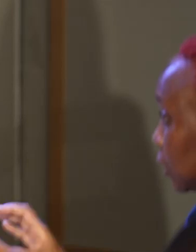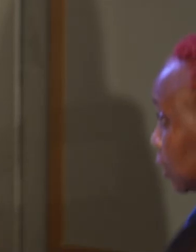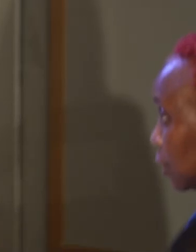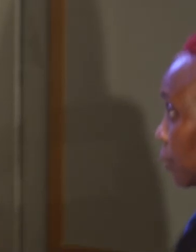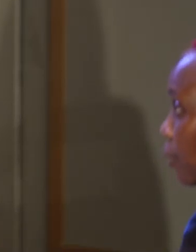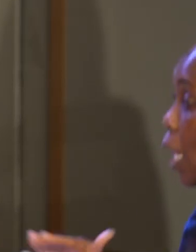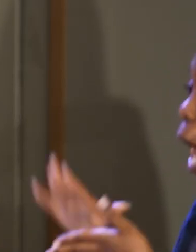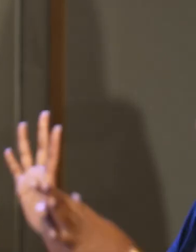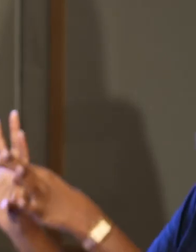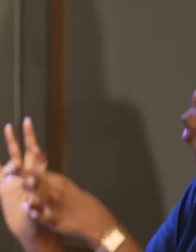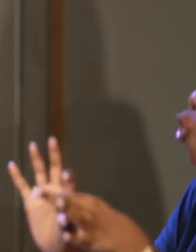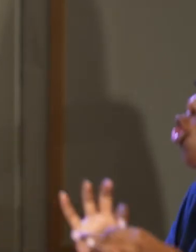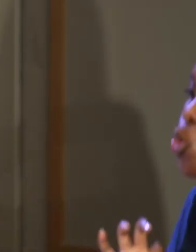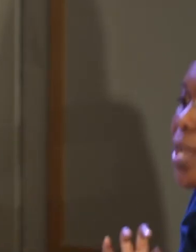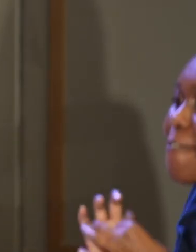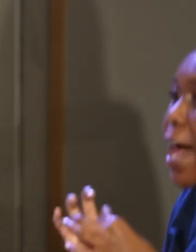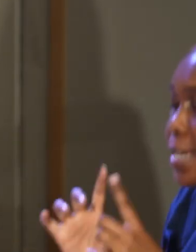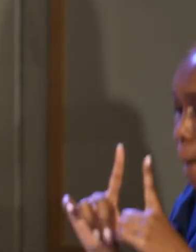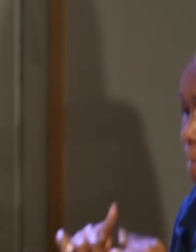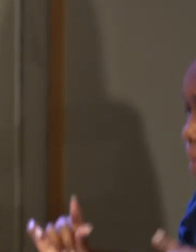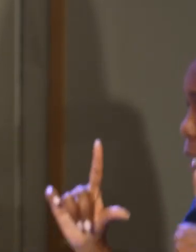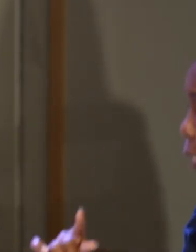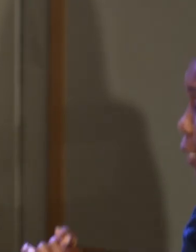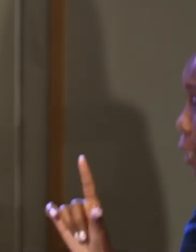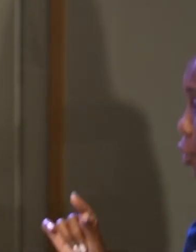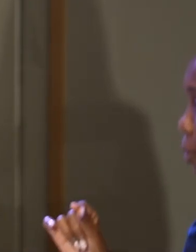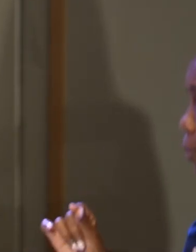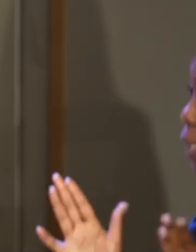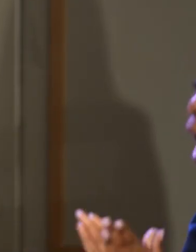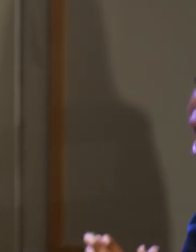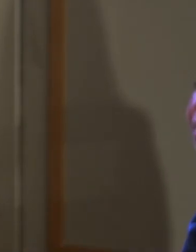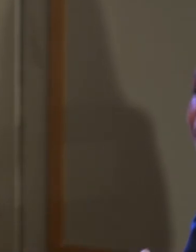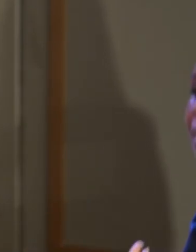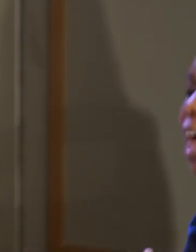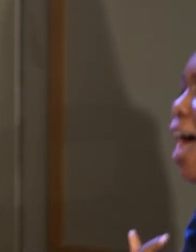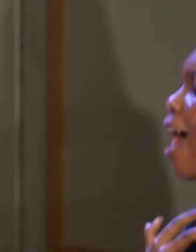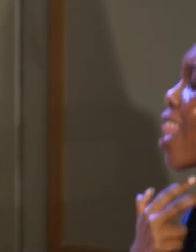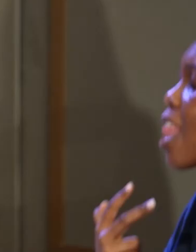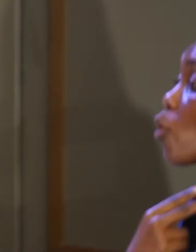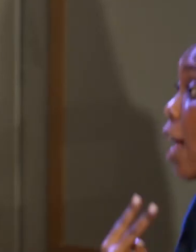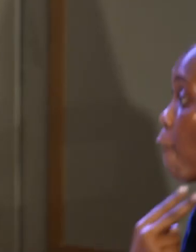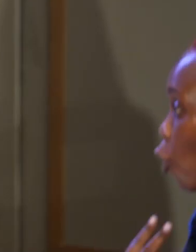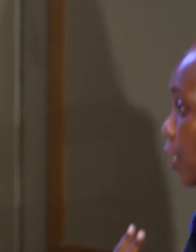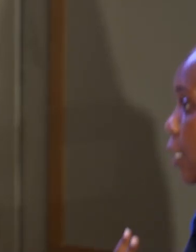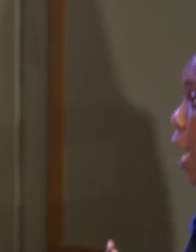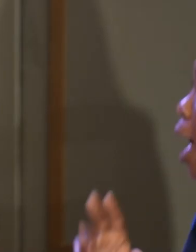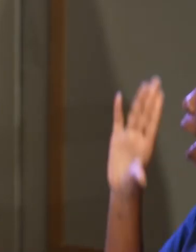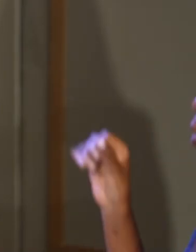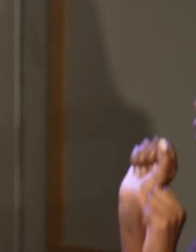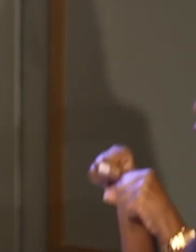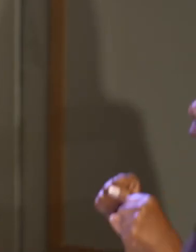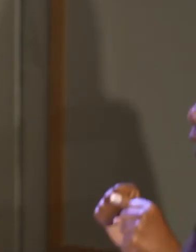A more unified message and a louder voice, Africa has a chance to lead by speaking